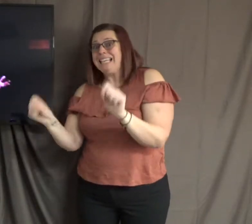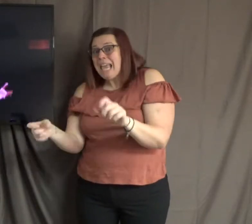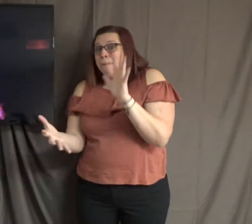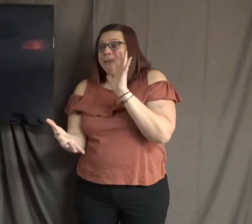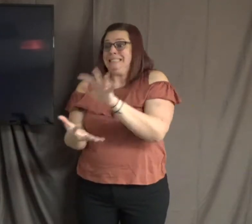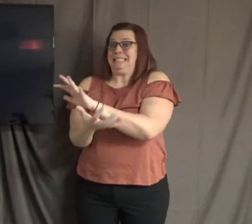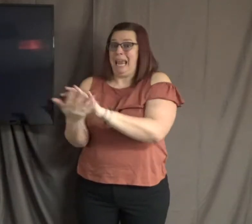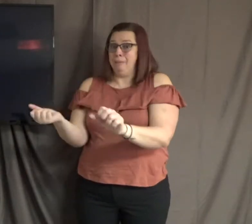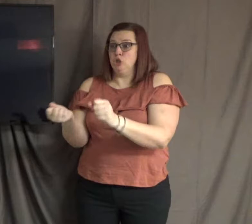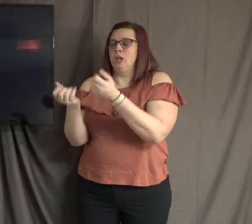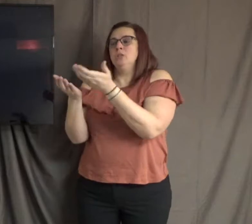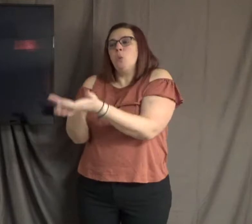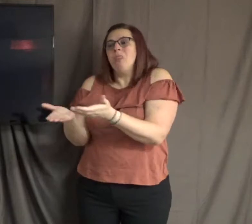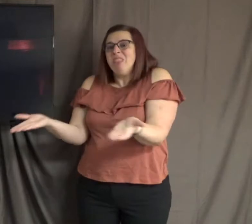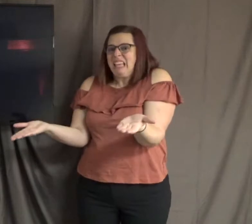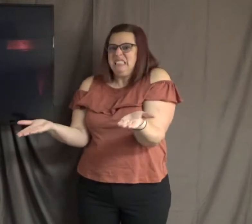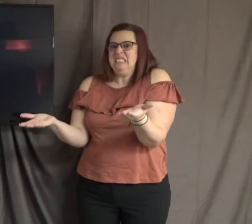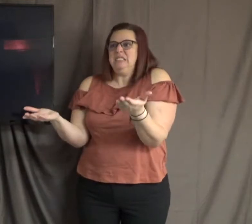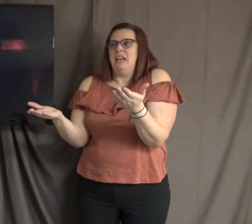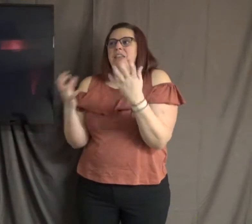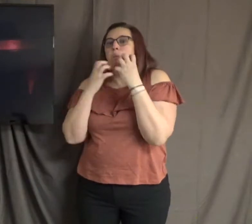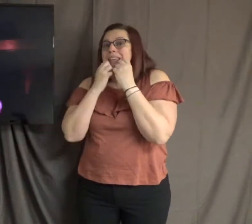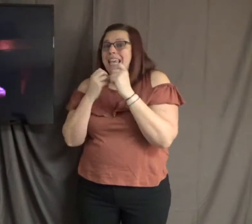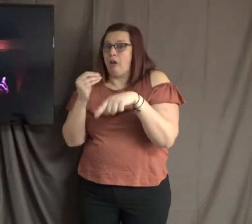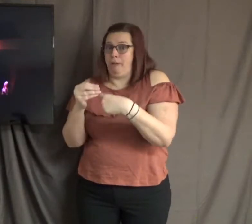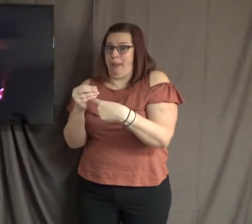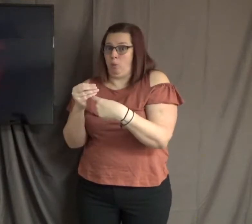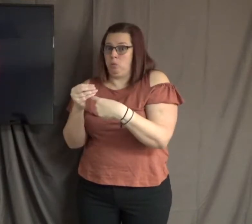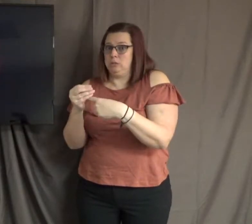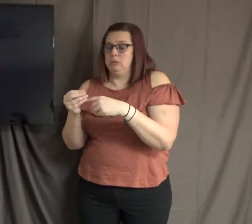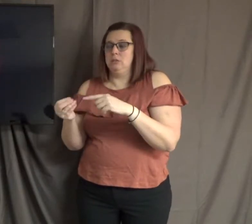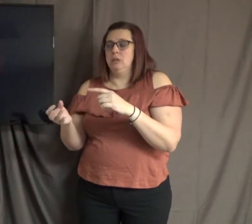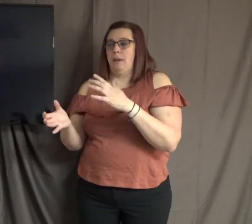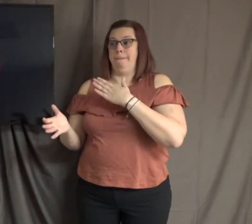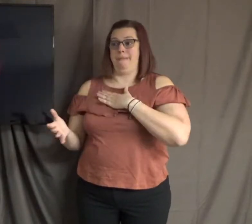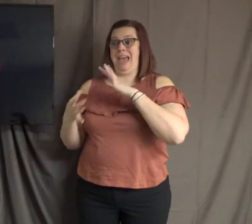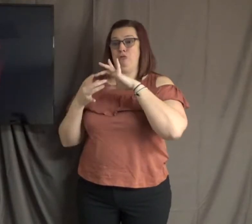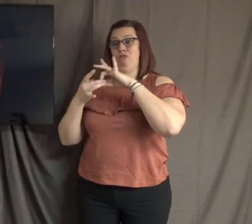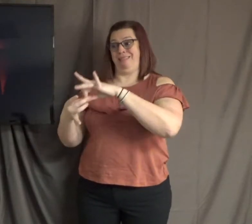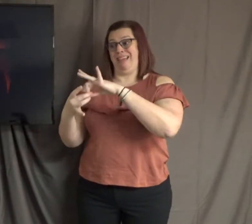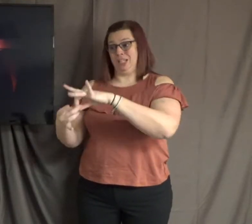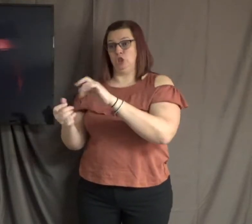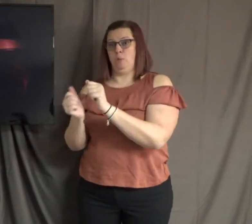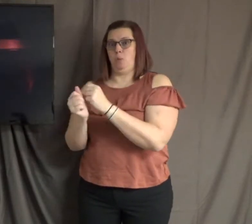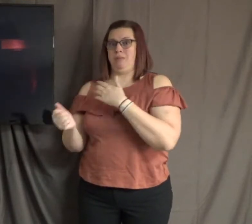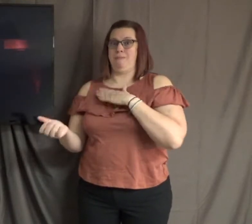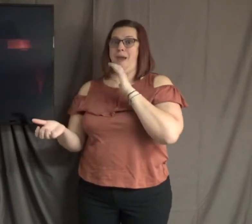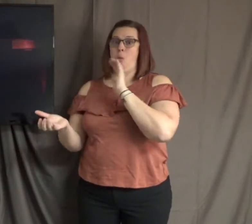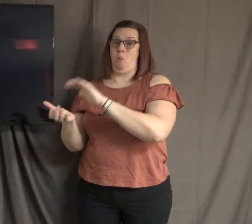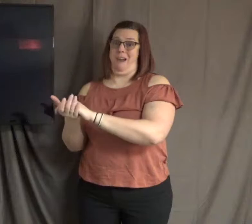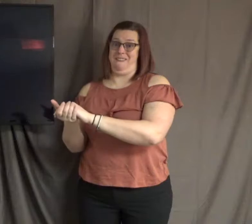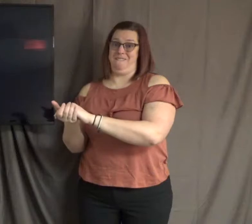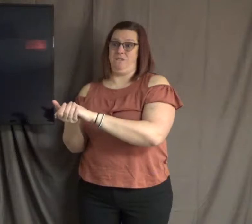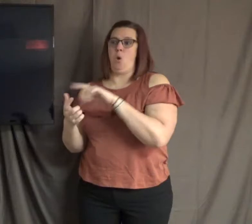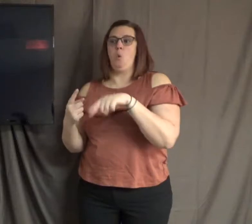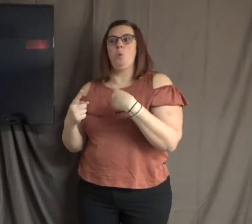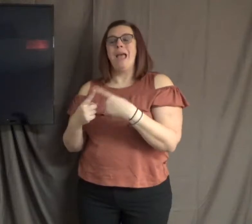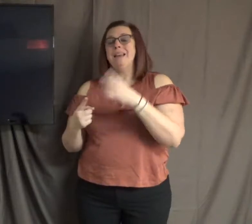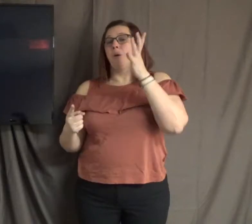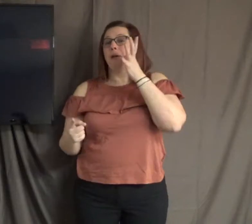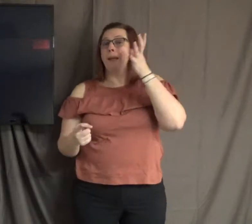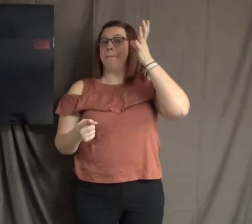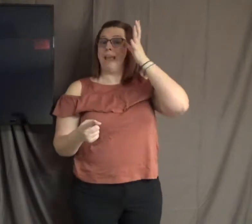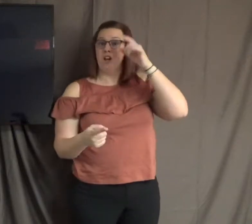to things that we care about. You know, in my relationship with my wife, when it comes to parenting our